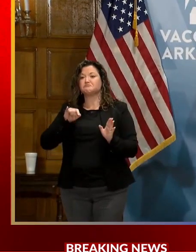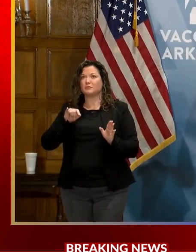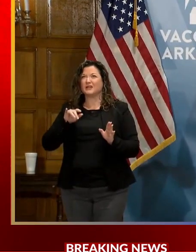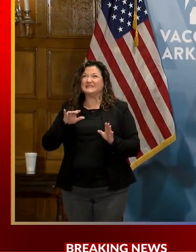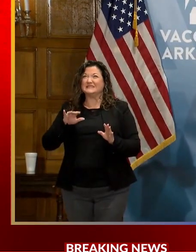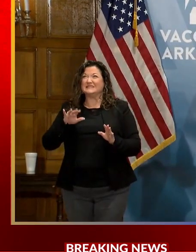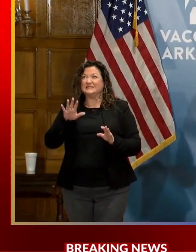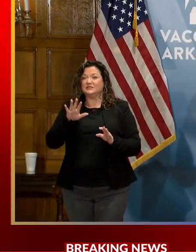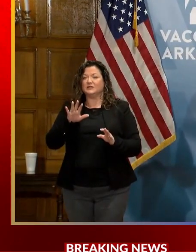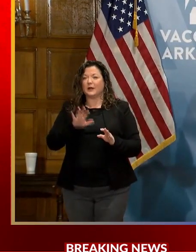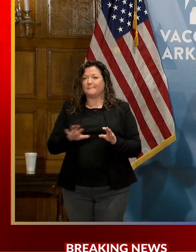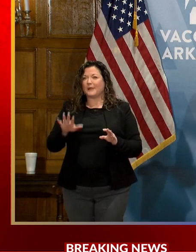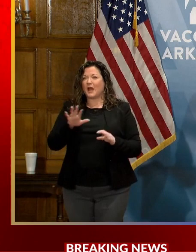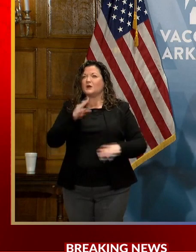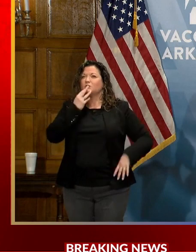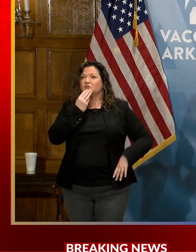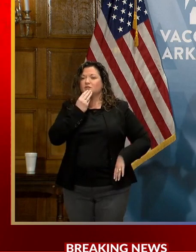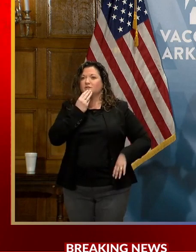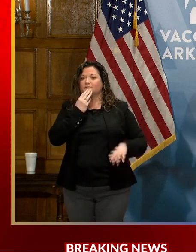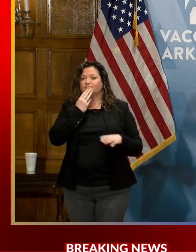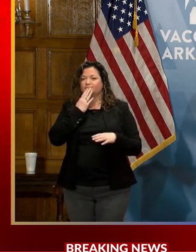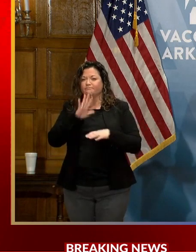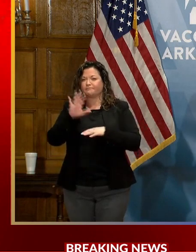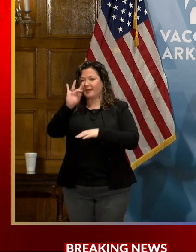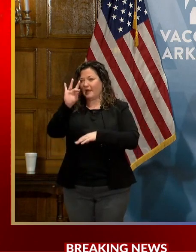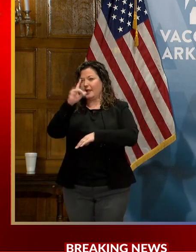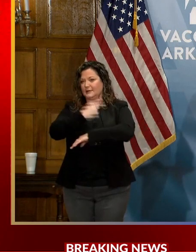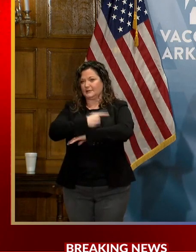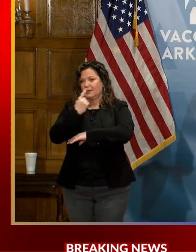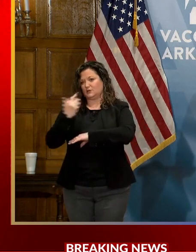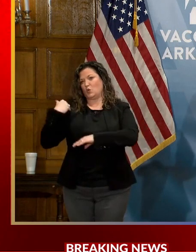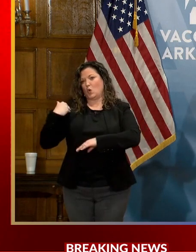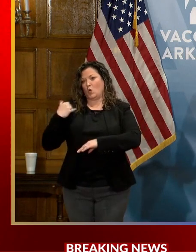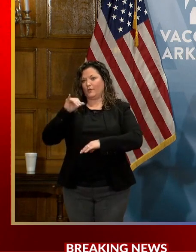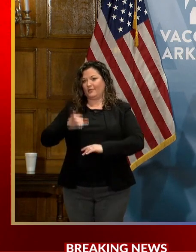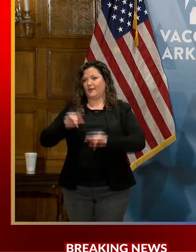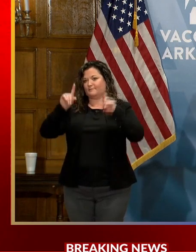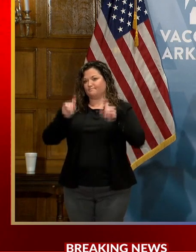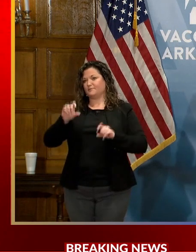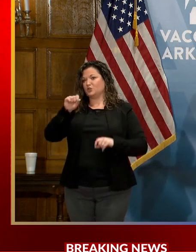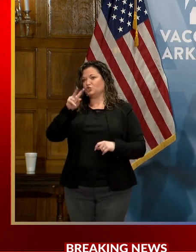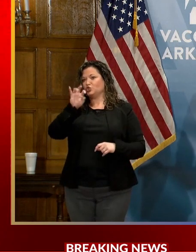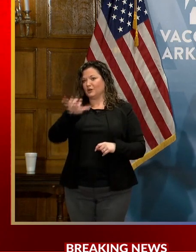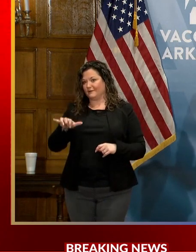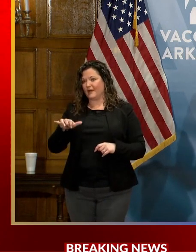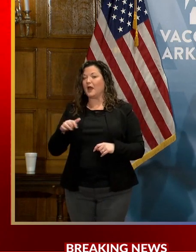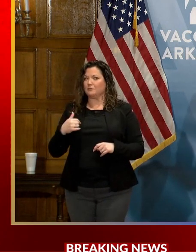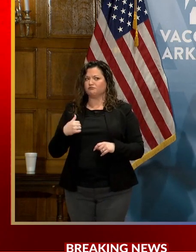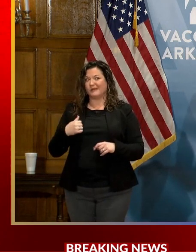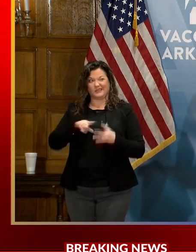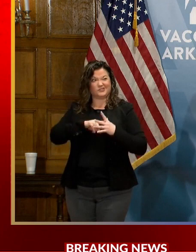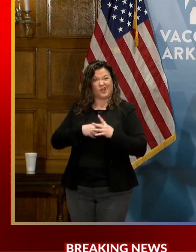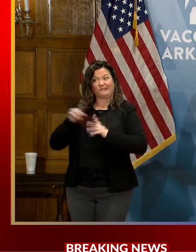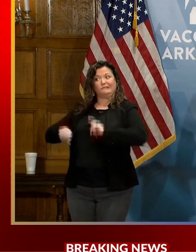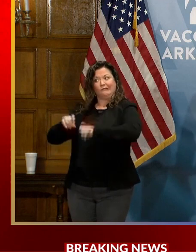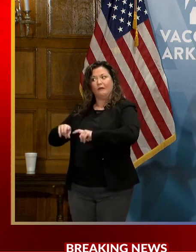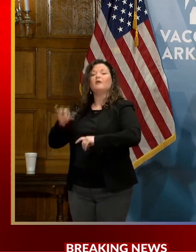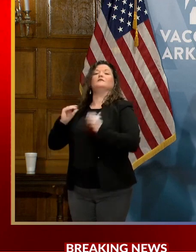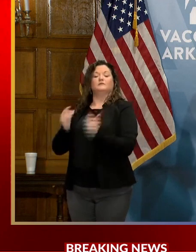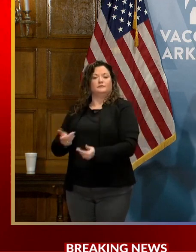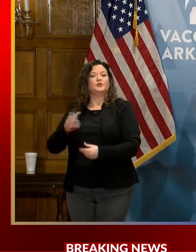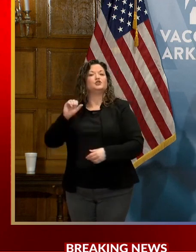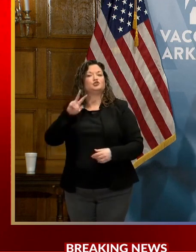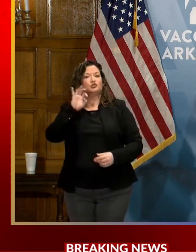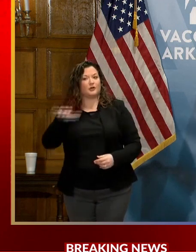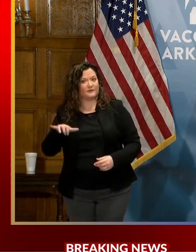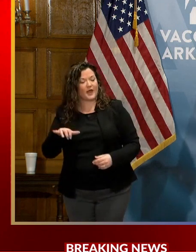about probably 8 days ago that survey was taken. I've started asking questions about it, and that's when the survey was